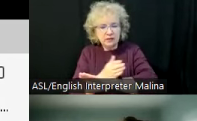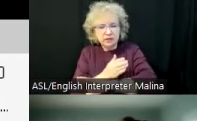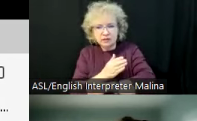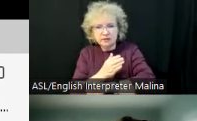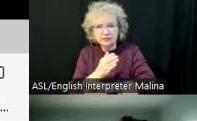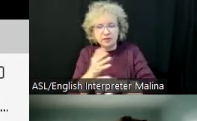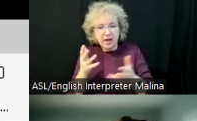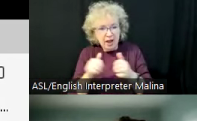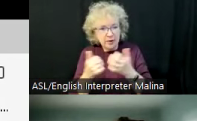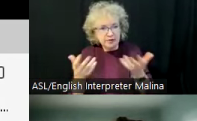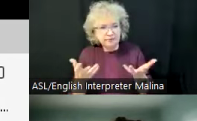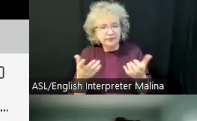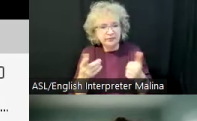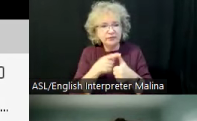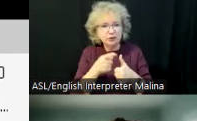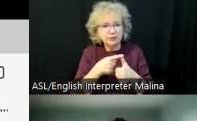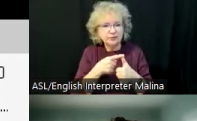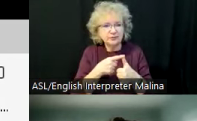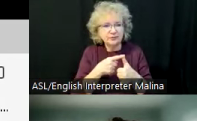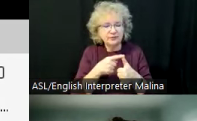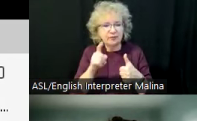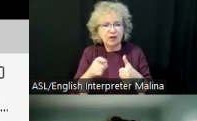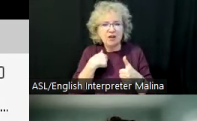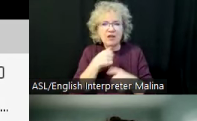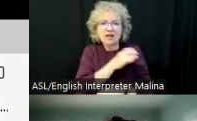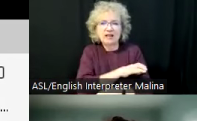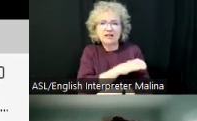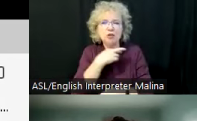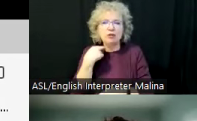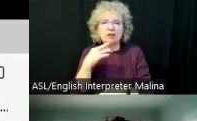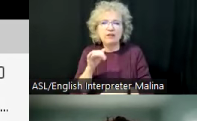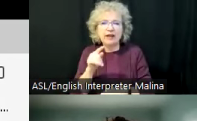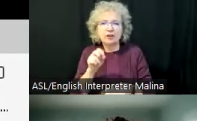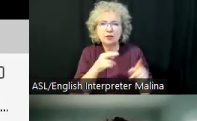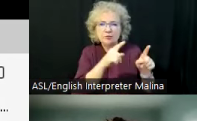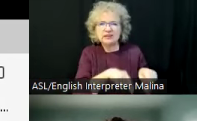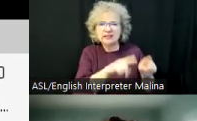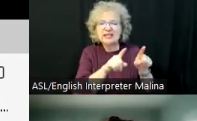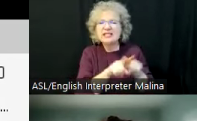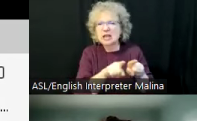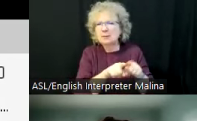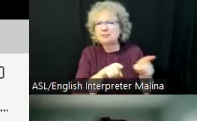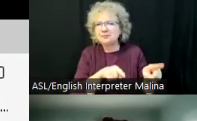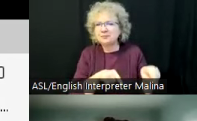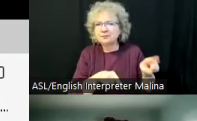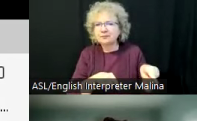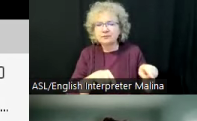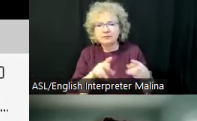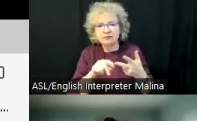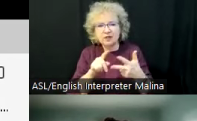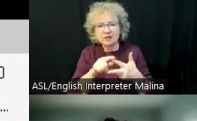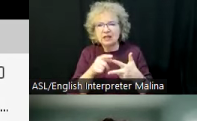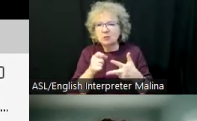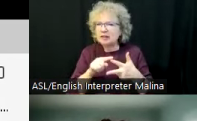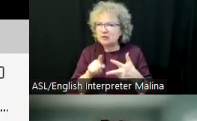First, the individual needs to have one of those clinical risk factors. These are the same. Second, and this is a bit different,